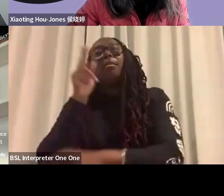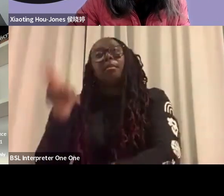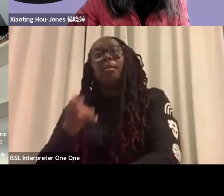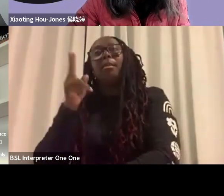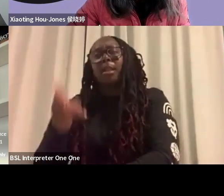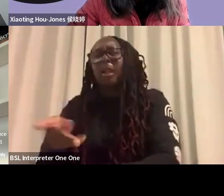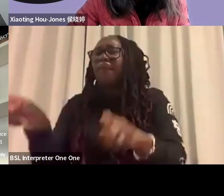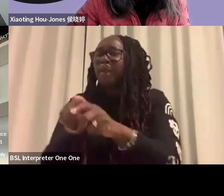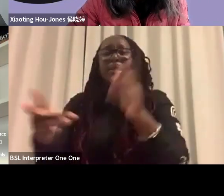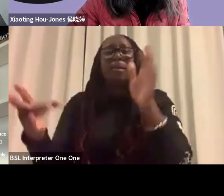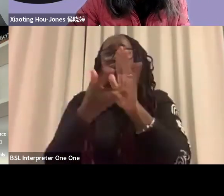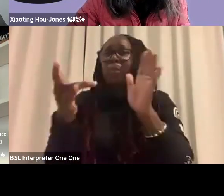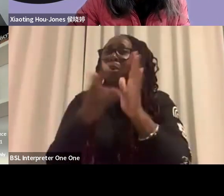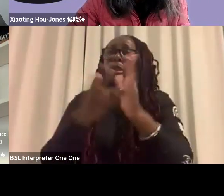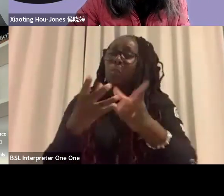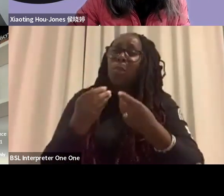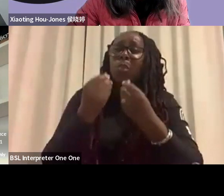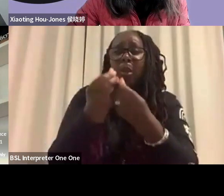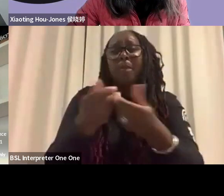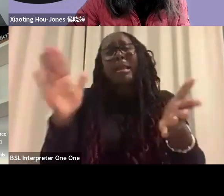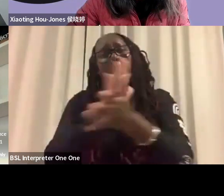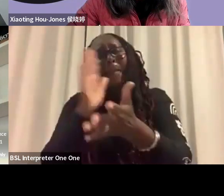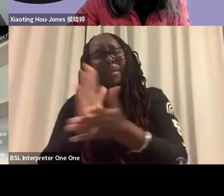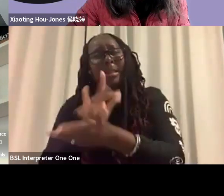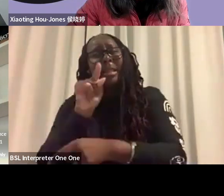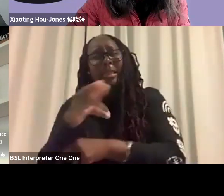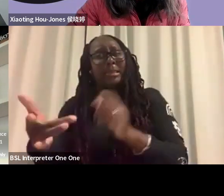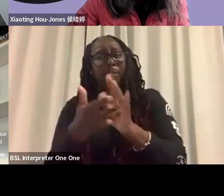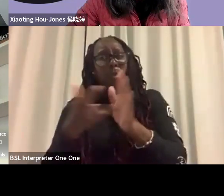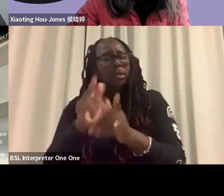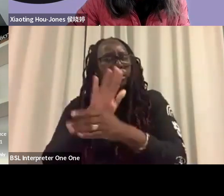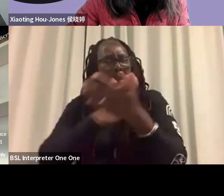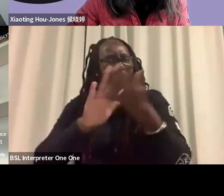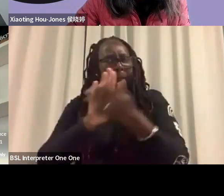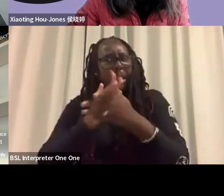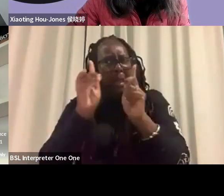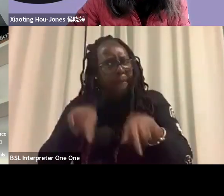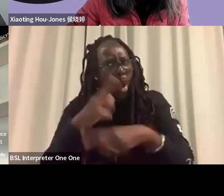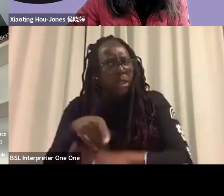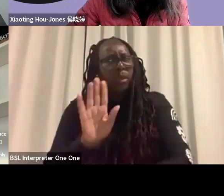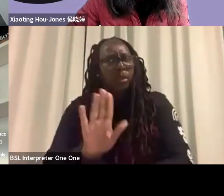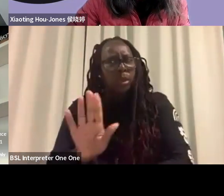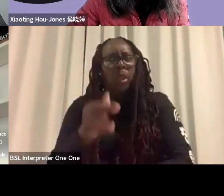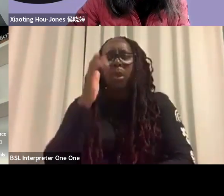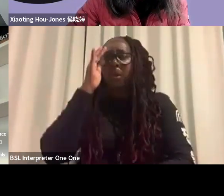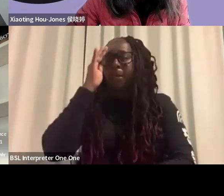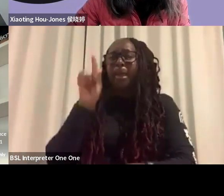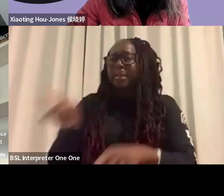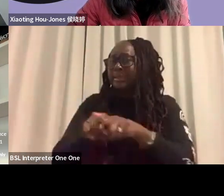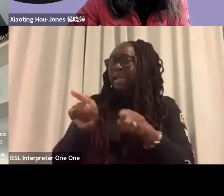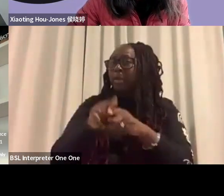happiness and well-being, from my point of view, I think it's not actually impossible. But I think it's the right mindset of a